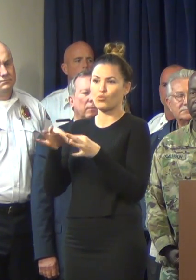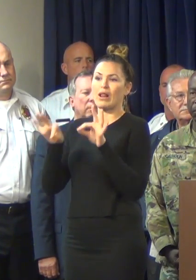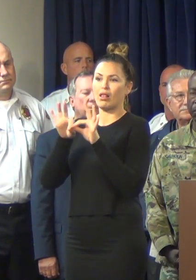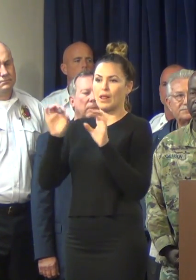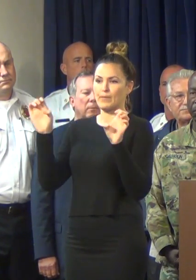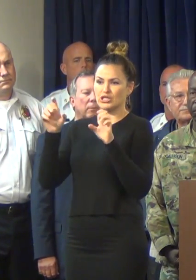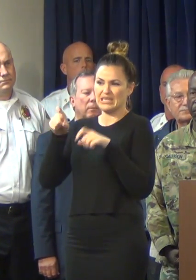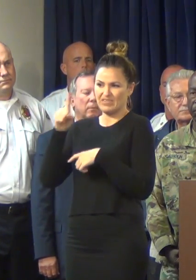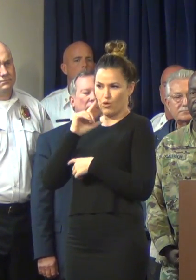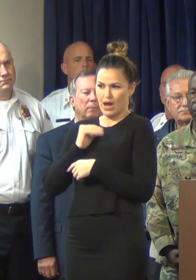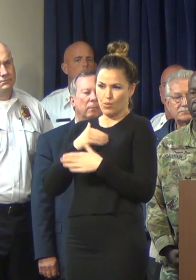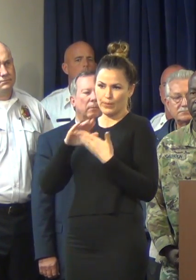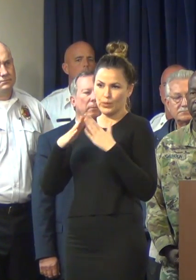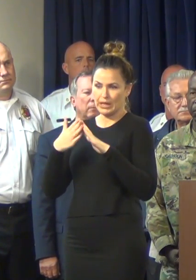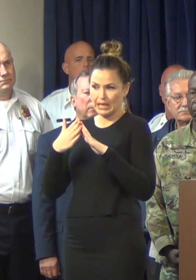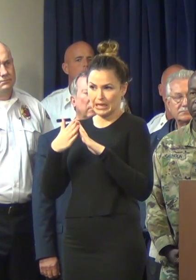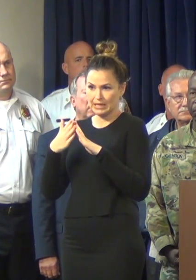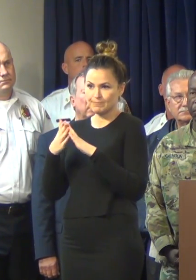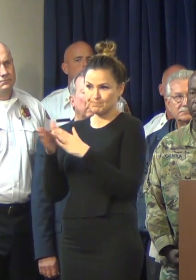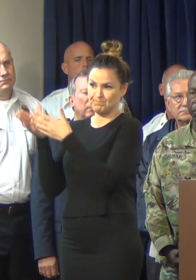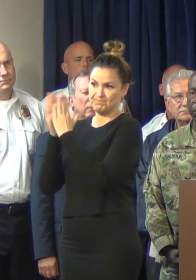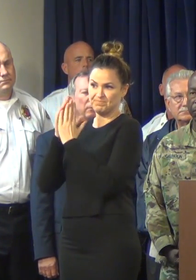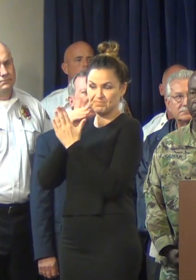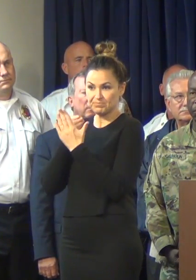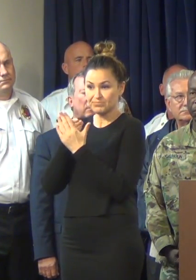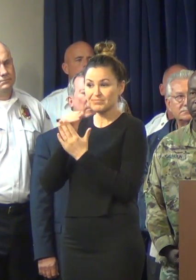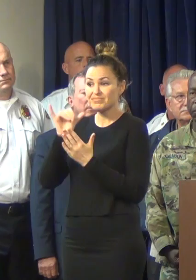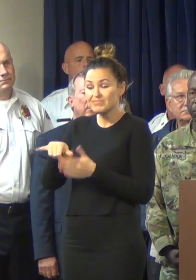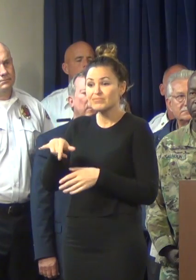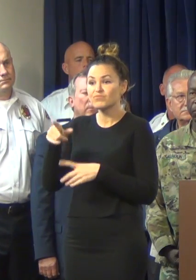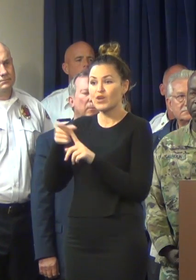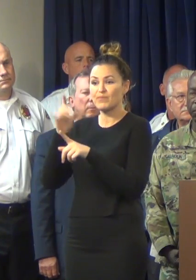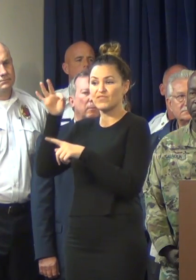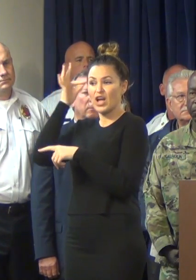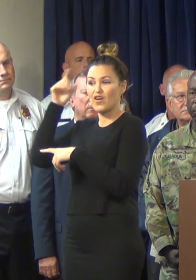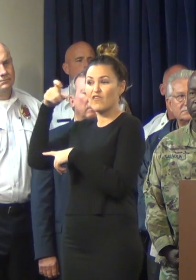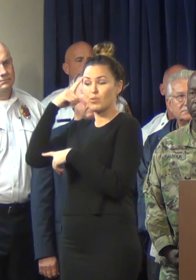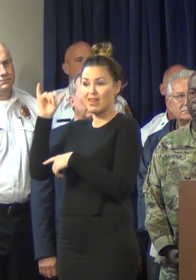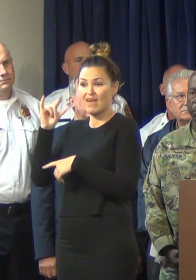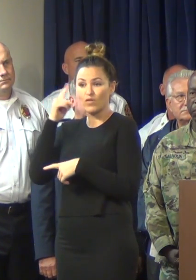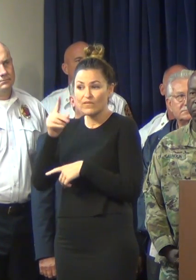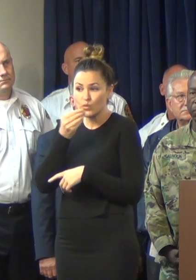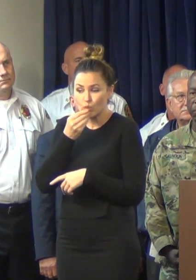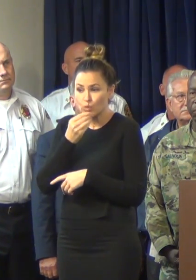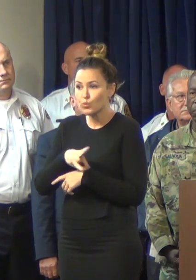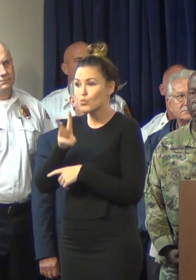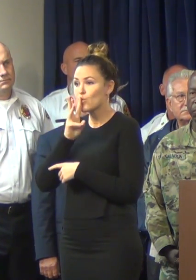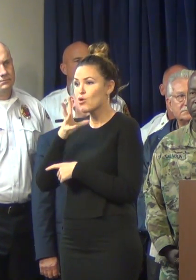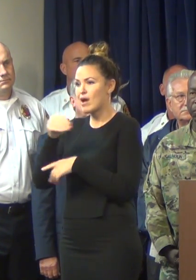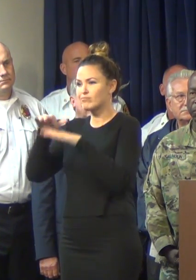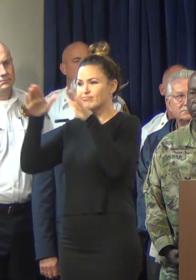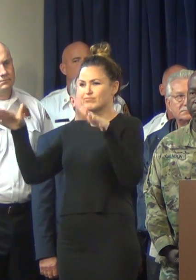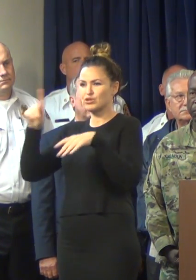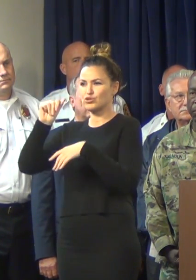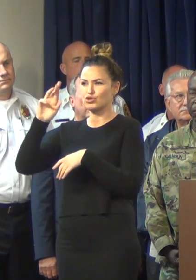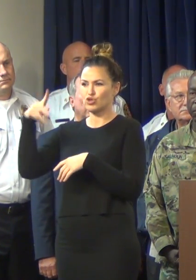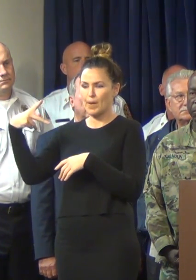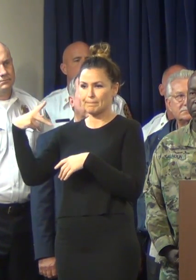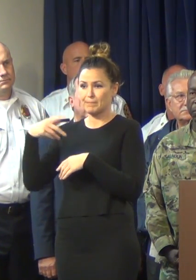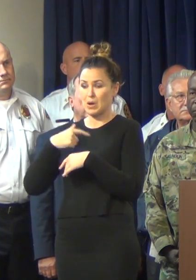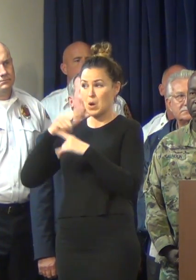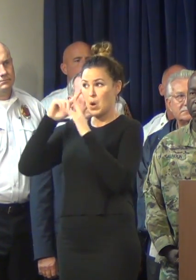emergency needs of our communities. This includes resources from the federal government, including food, water, and tarps. I hope